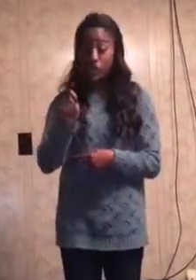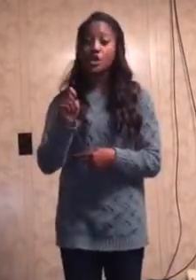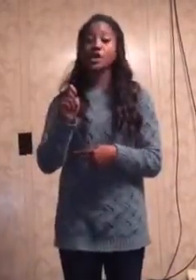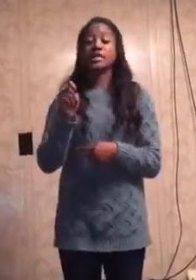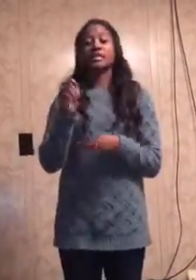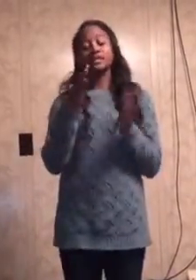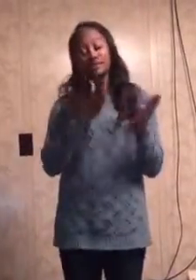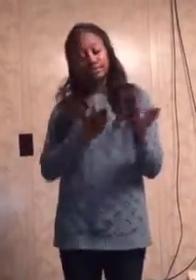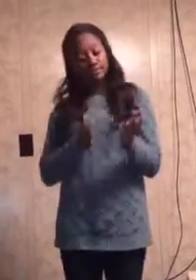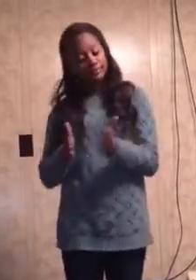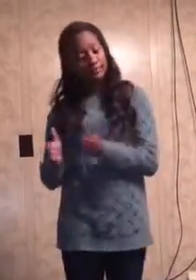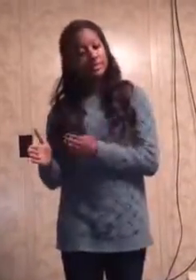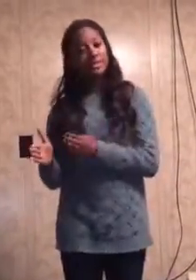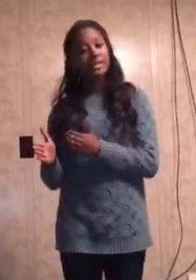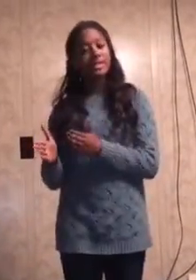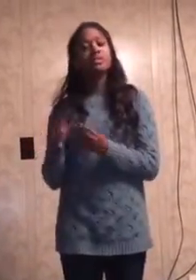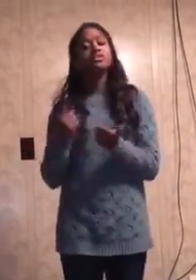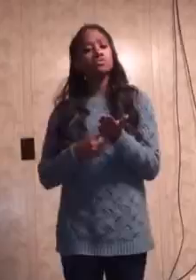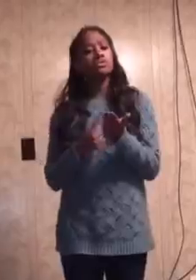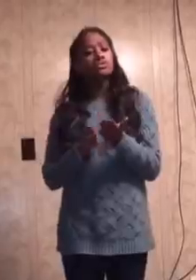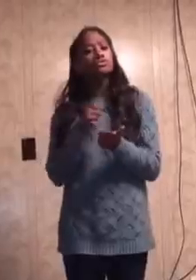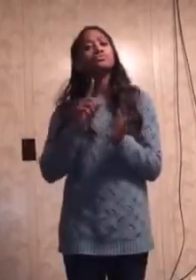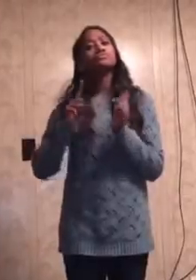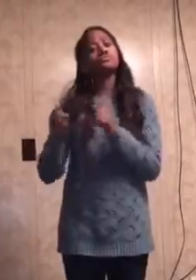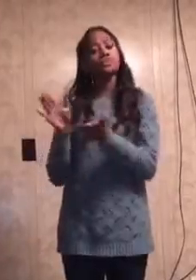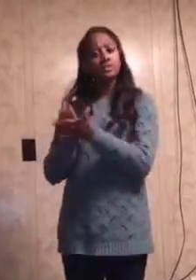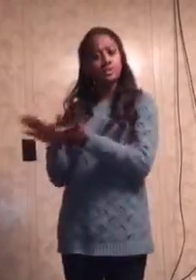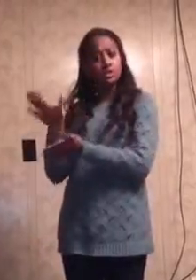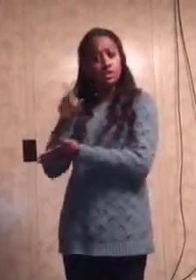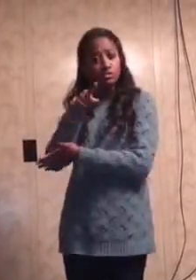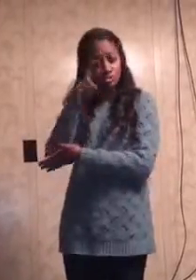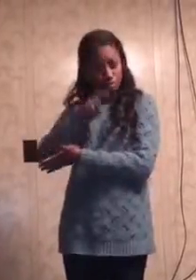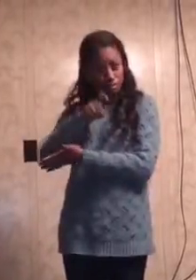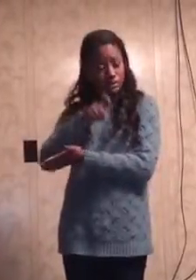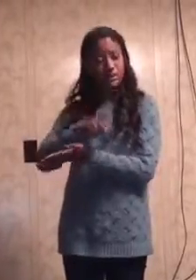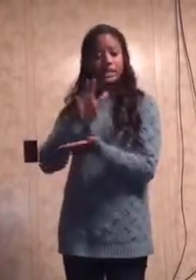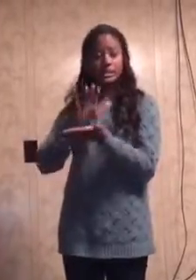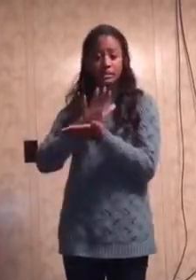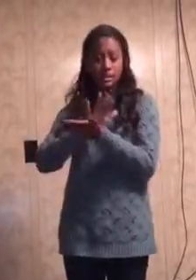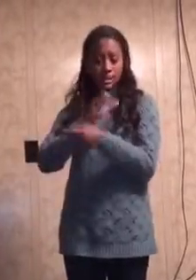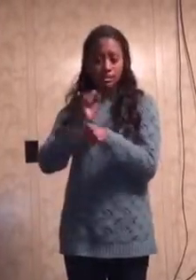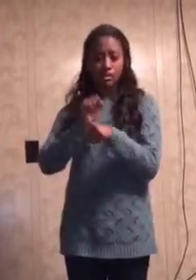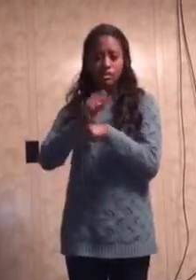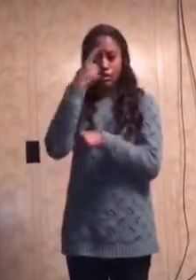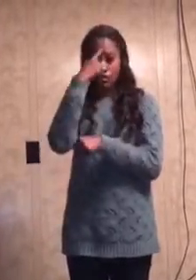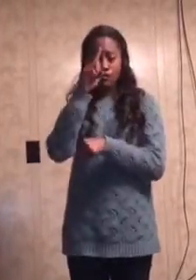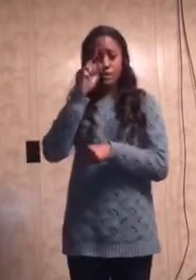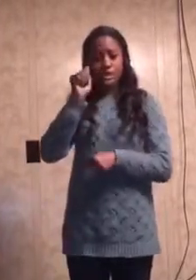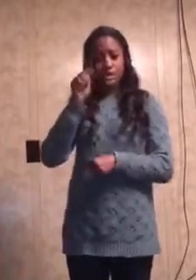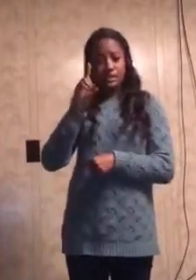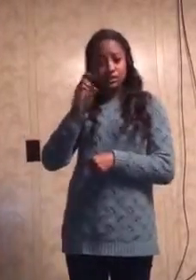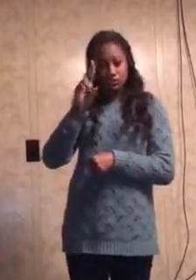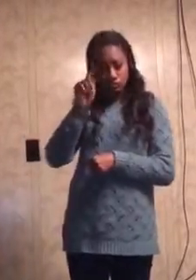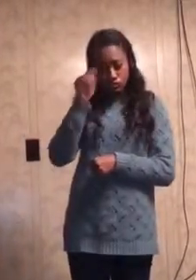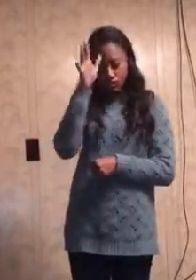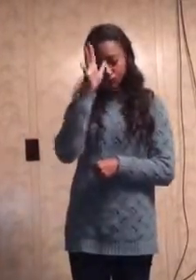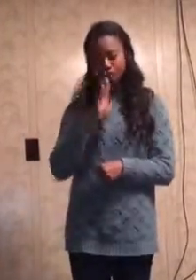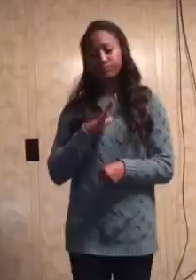when you go to college, you need documentation as an adult. So, in high school, at 16 and a half, you are tested or should be